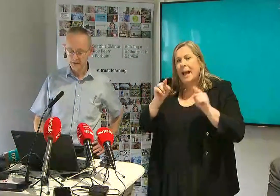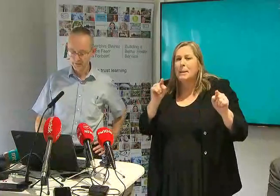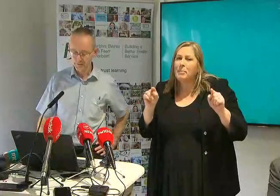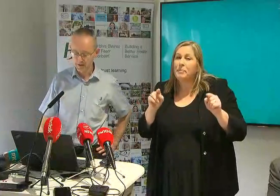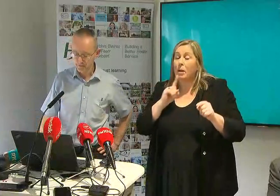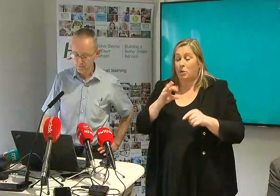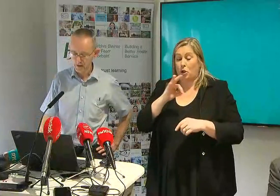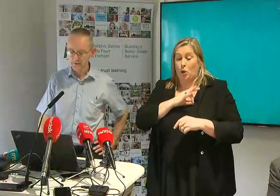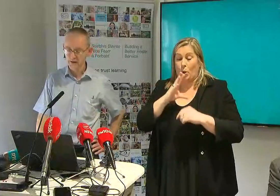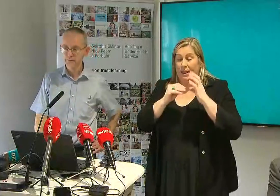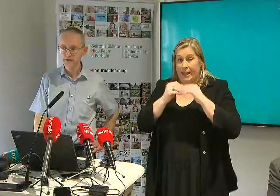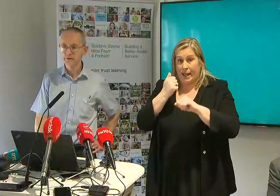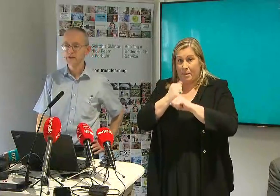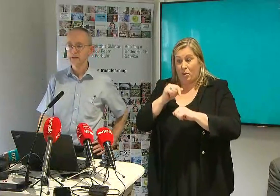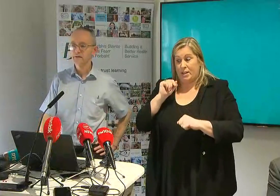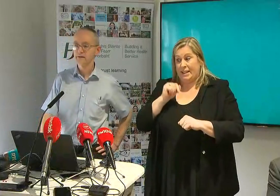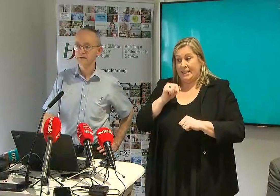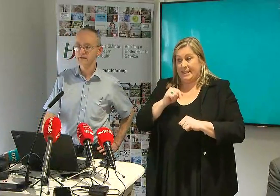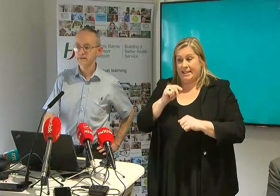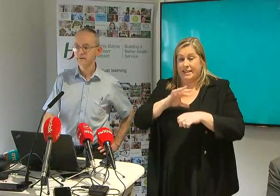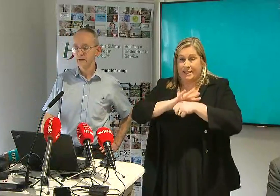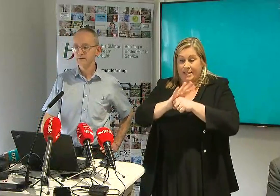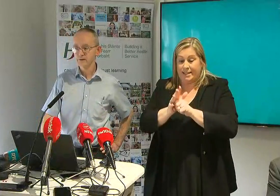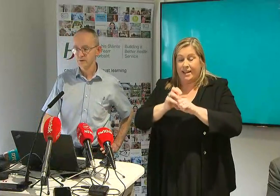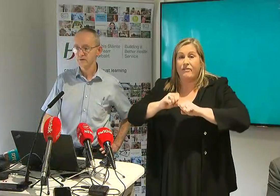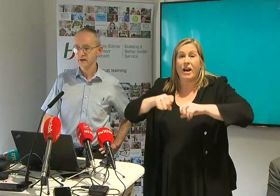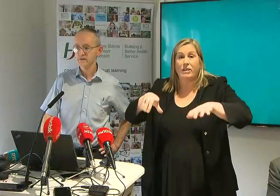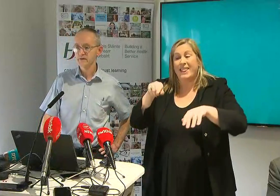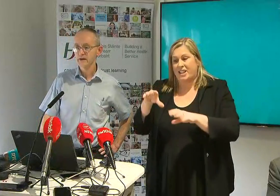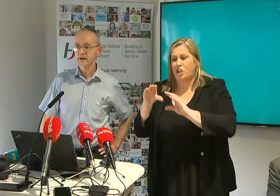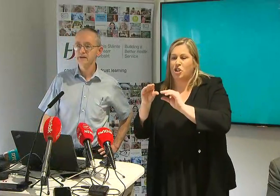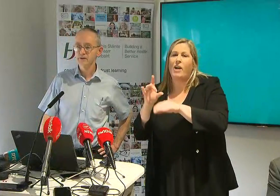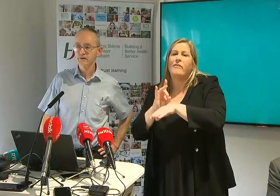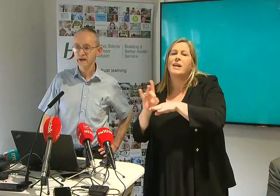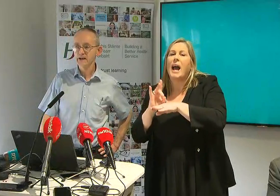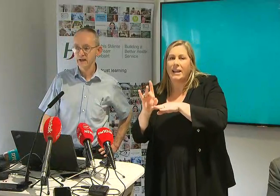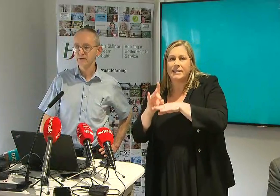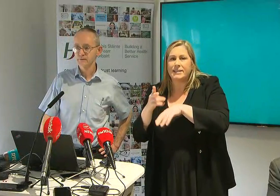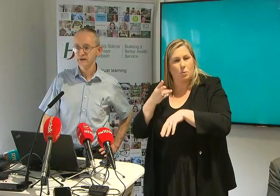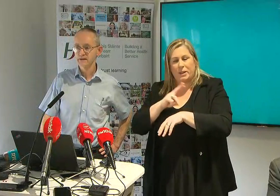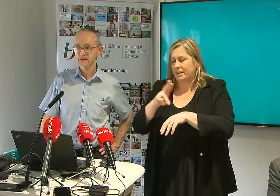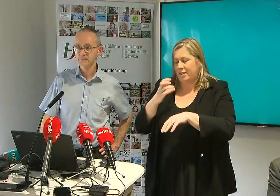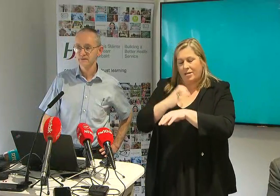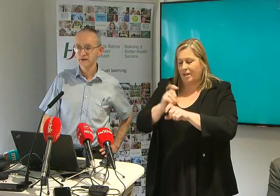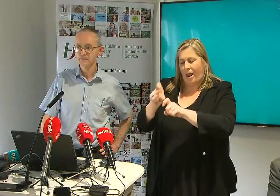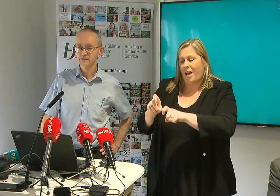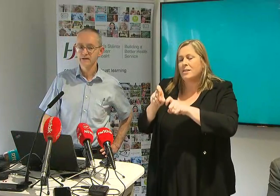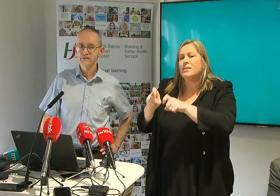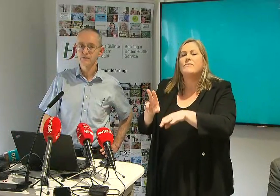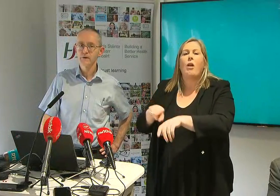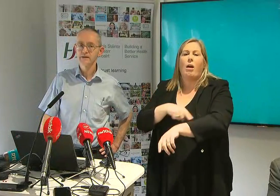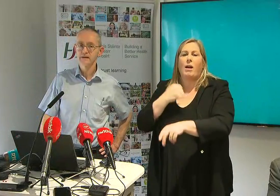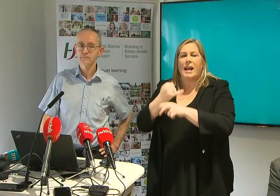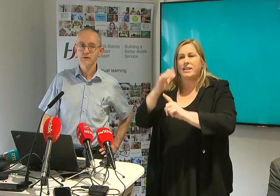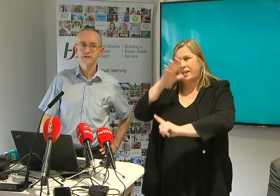one, insofar as things in our favor, is that this is a soft-coated virus, and it does not last for a long time in the environment. And